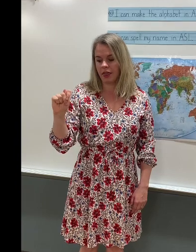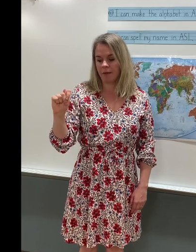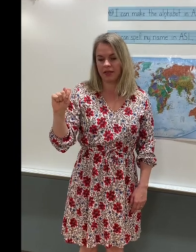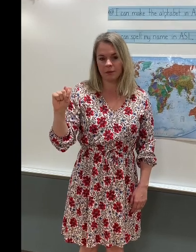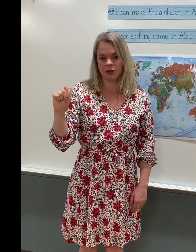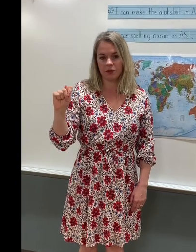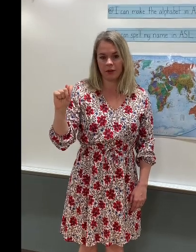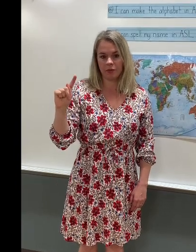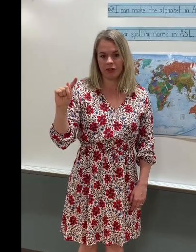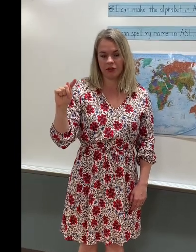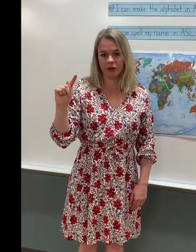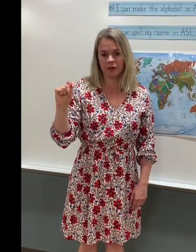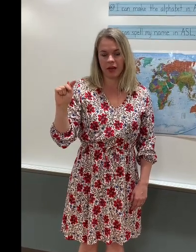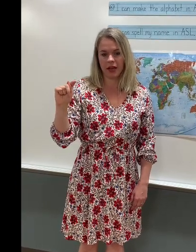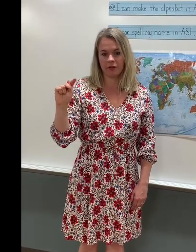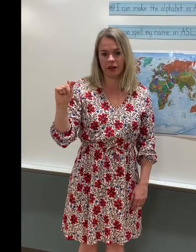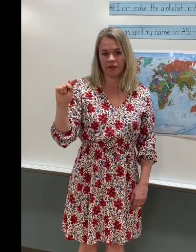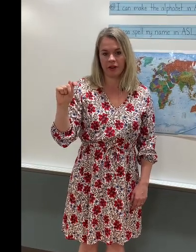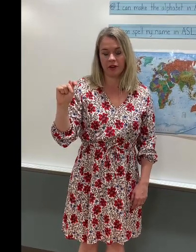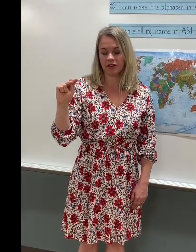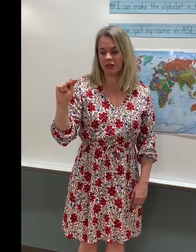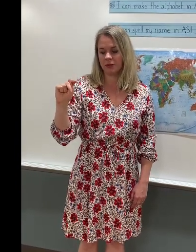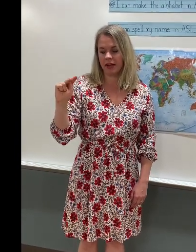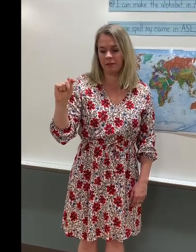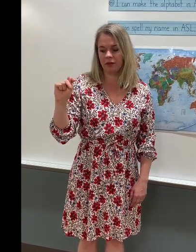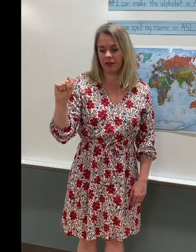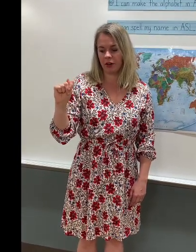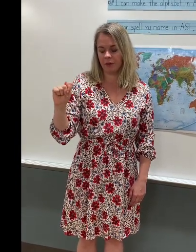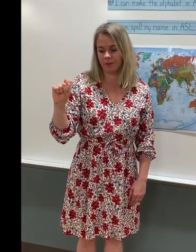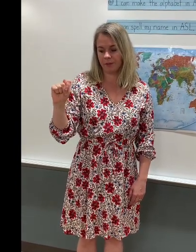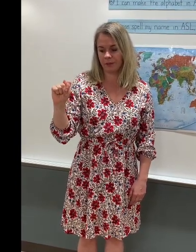is between pointer and ring finger, or excuse me, and middle finger.